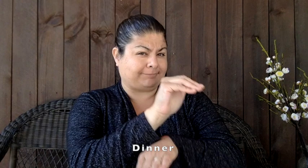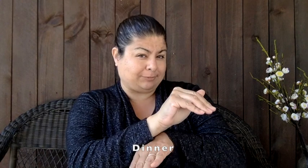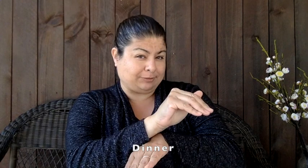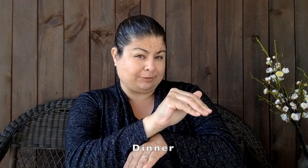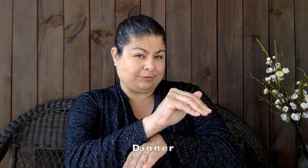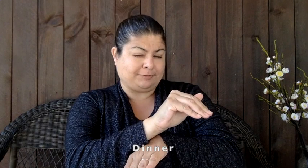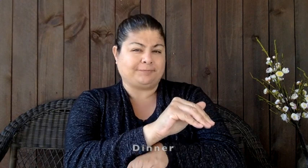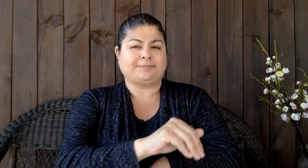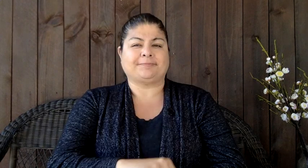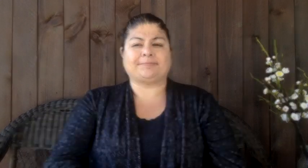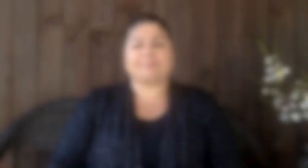Dinner.